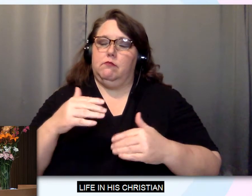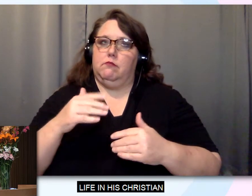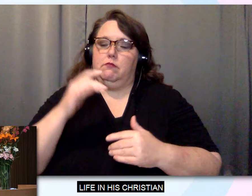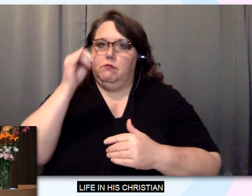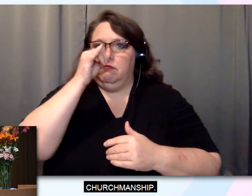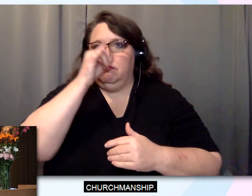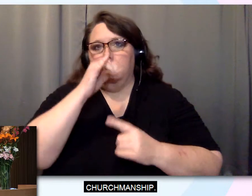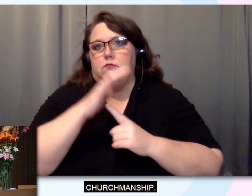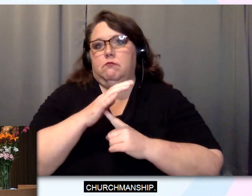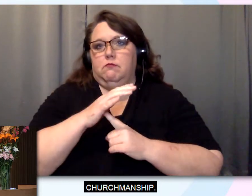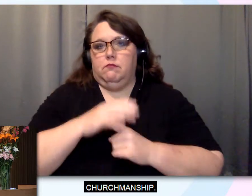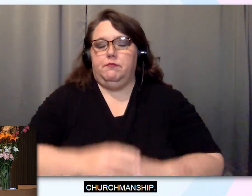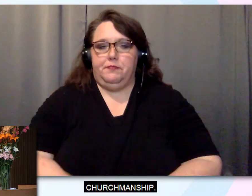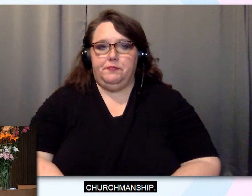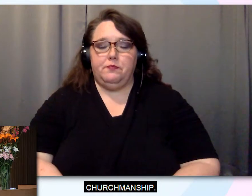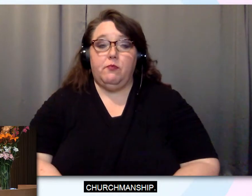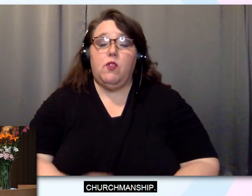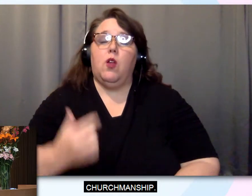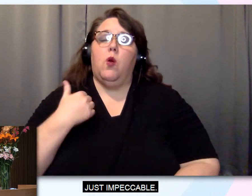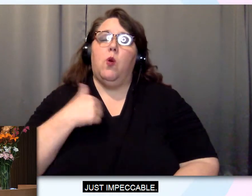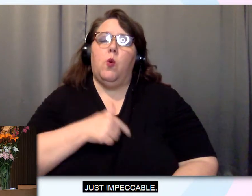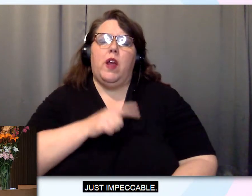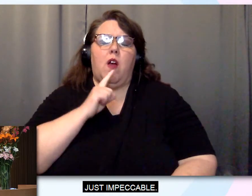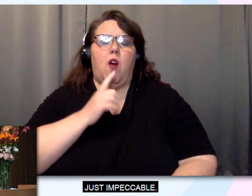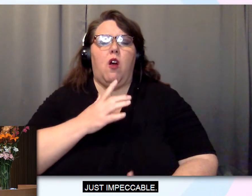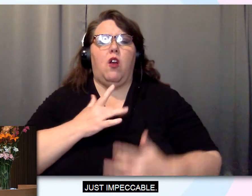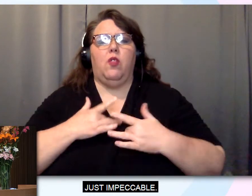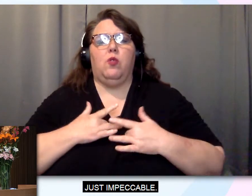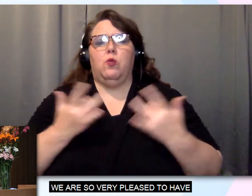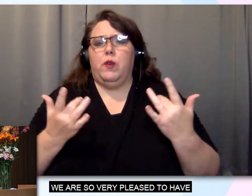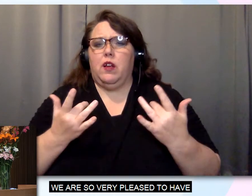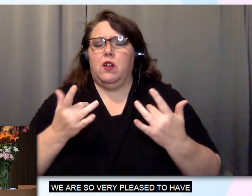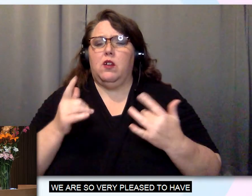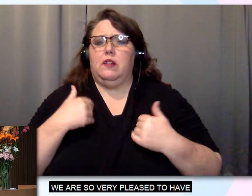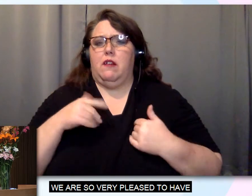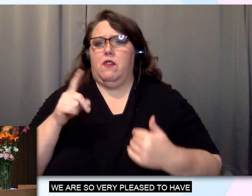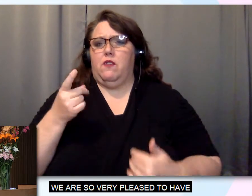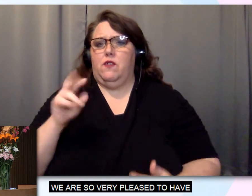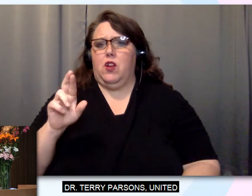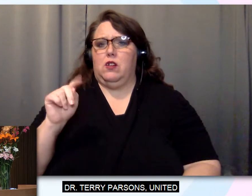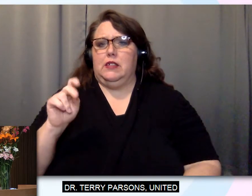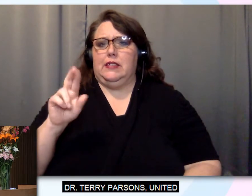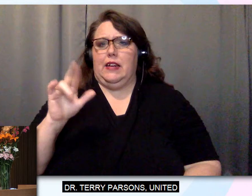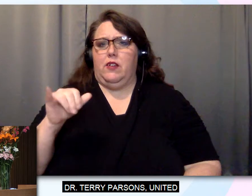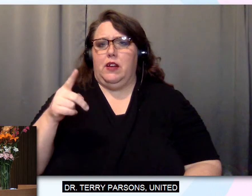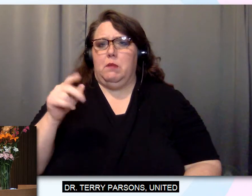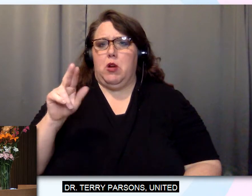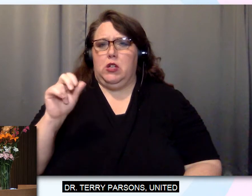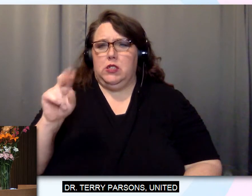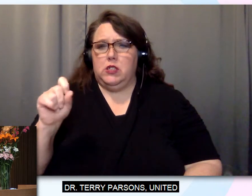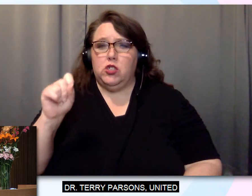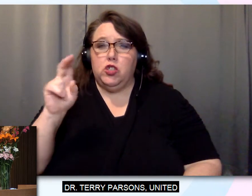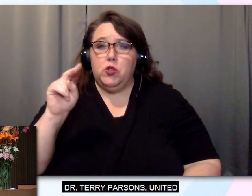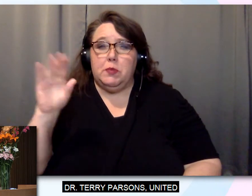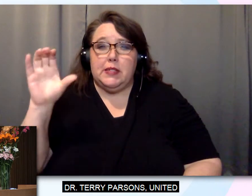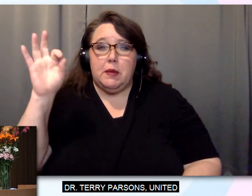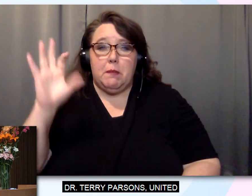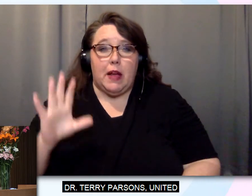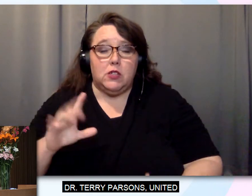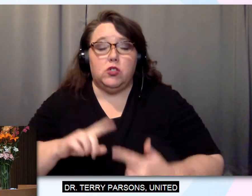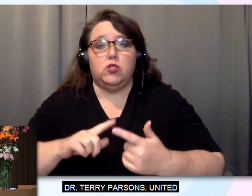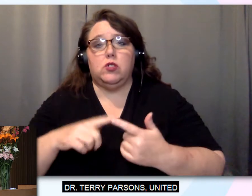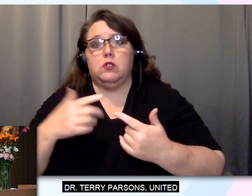just impeccable. So we are so very pleased to have Dr. Terry Parsons, United Methodist